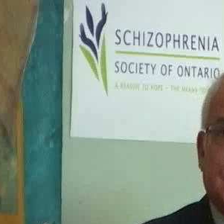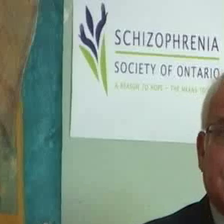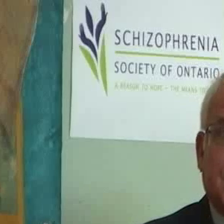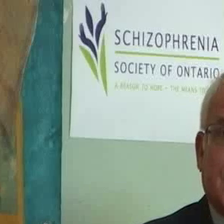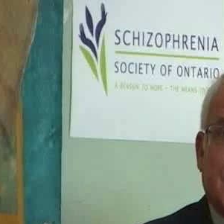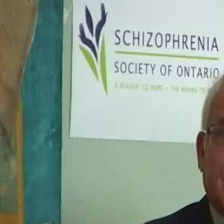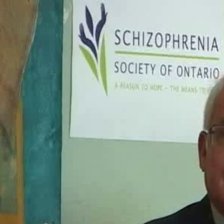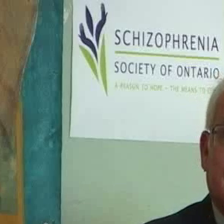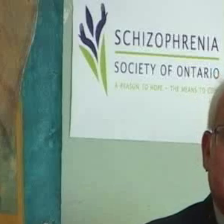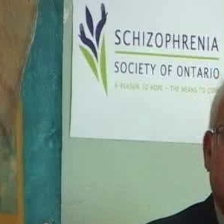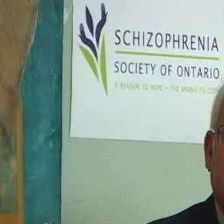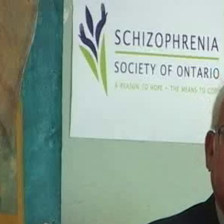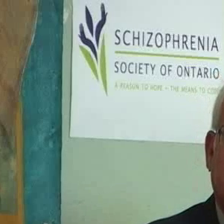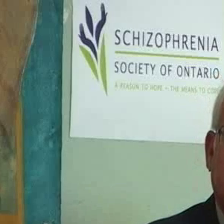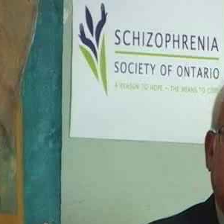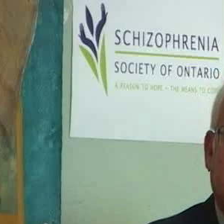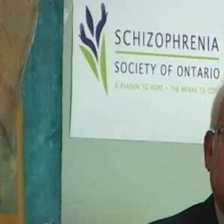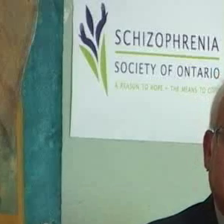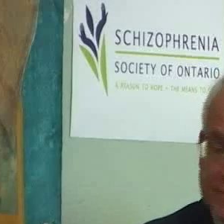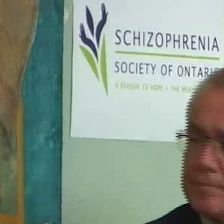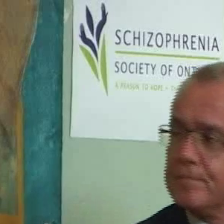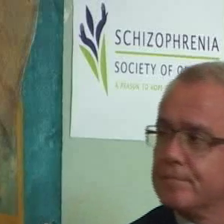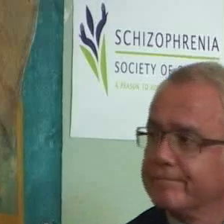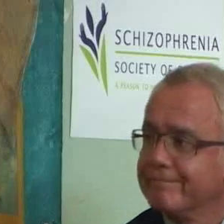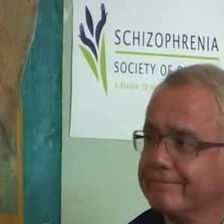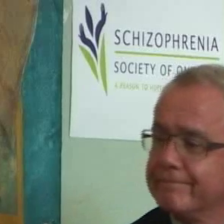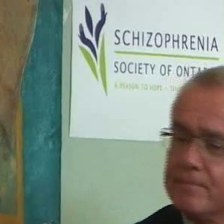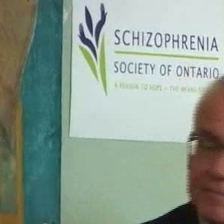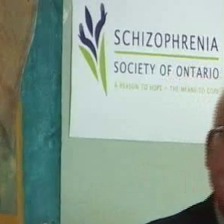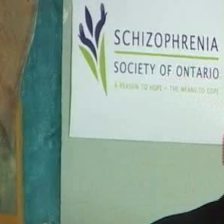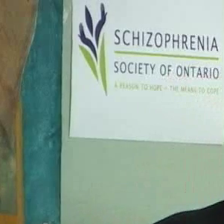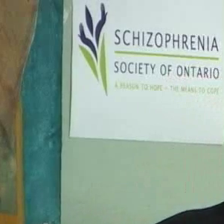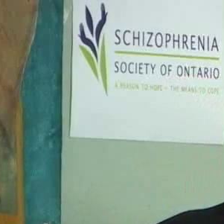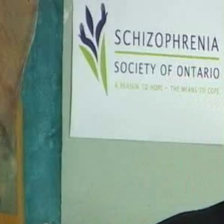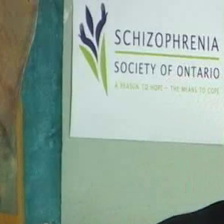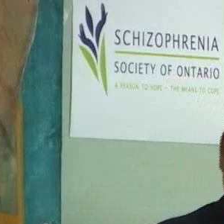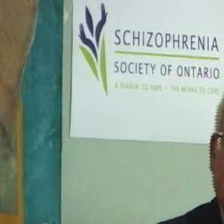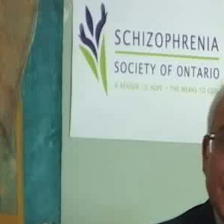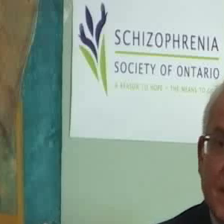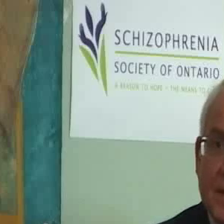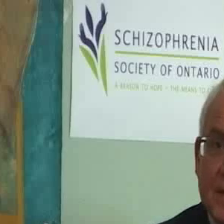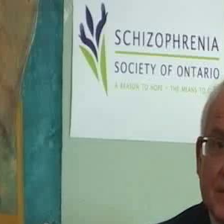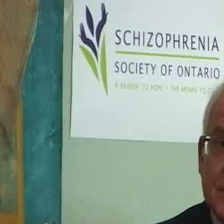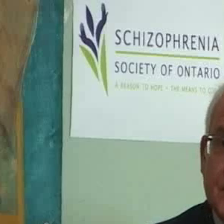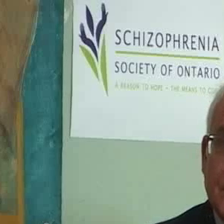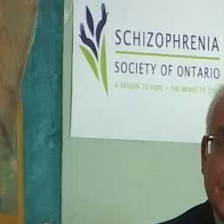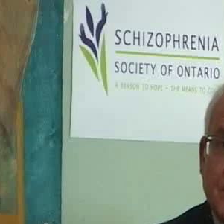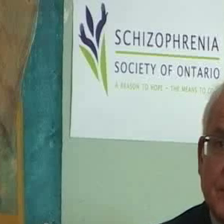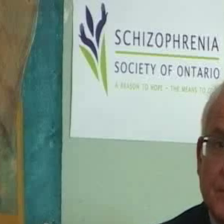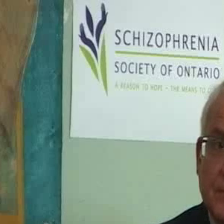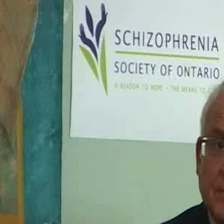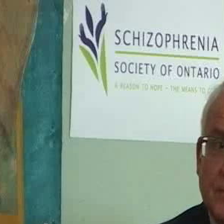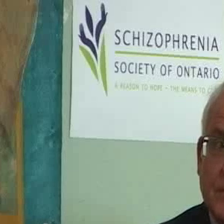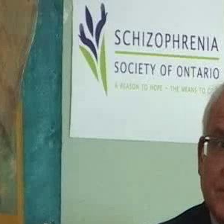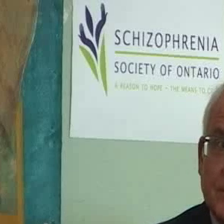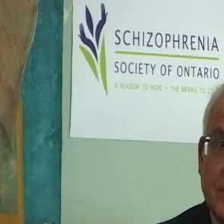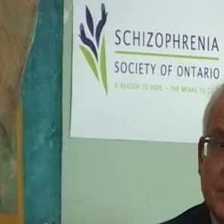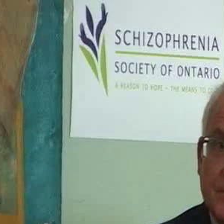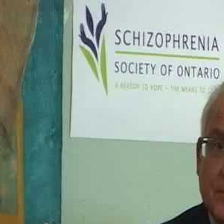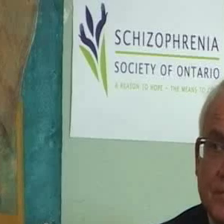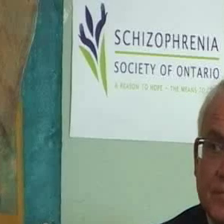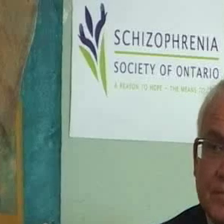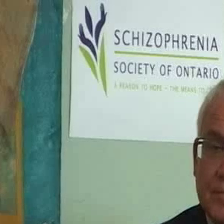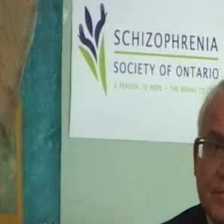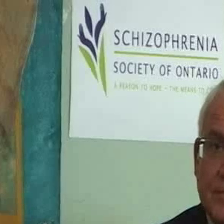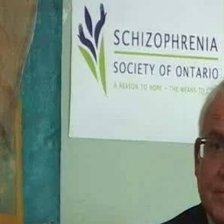obviously, as we mentioned, budget is one of the big issues, and you've just touched upon that in your answer to the last question. Now, how will you ensure that people